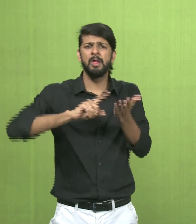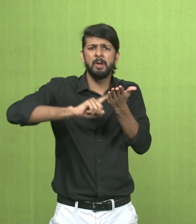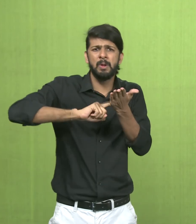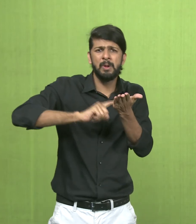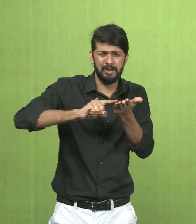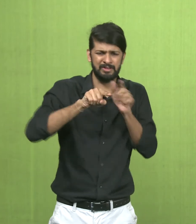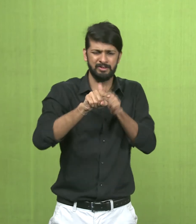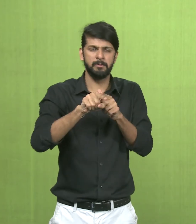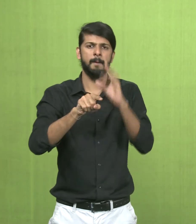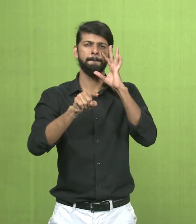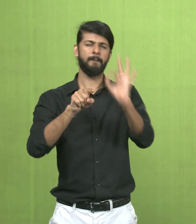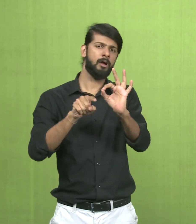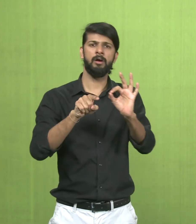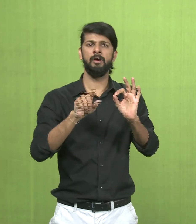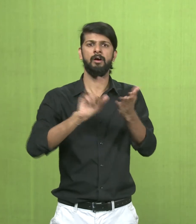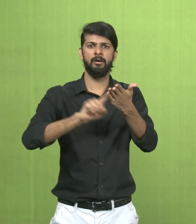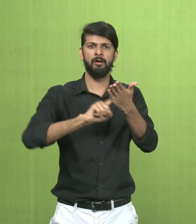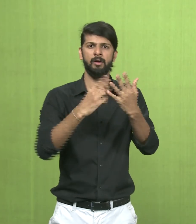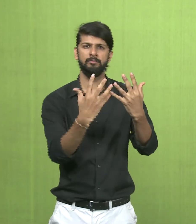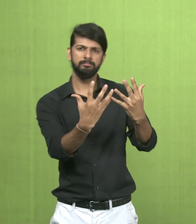of hardness and blacknesses,